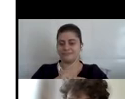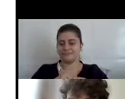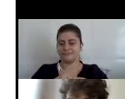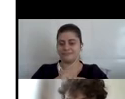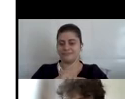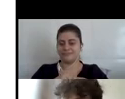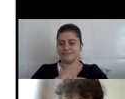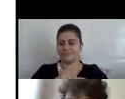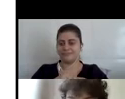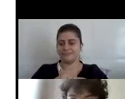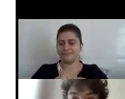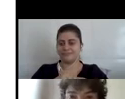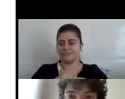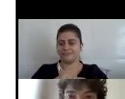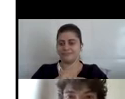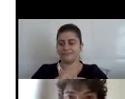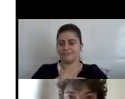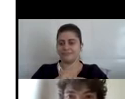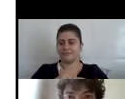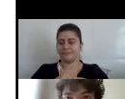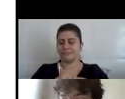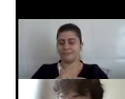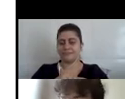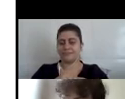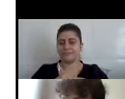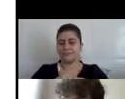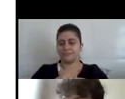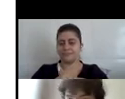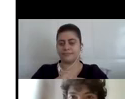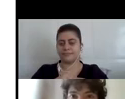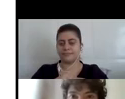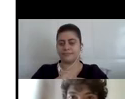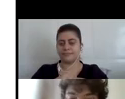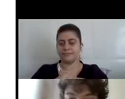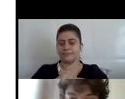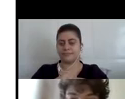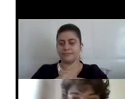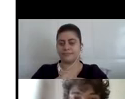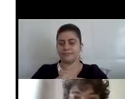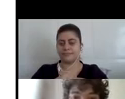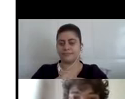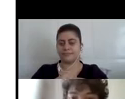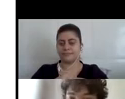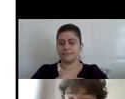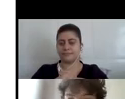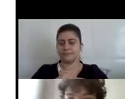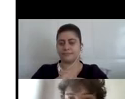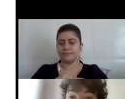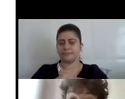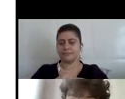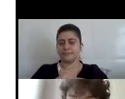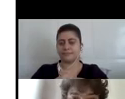let's say a normal way in which cities, for example, buy food through